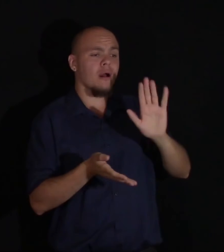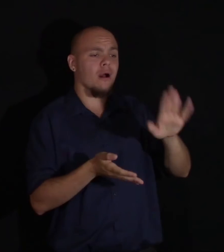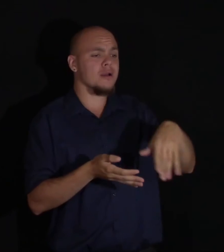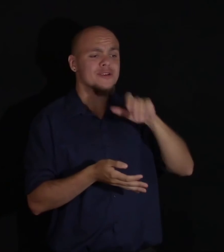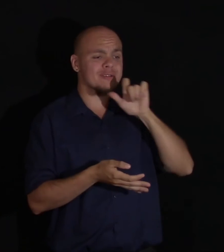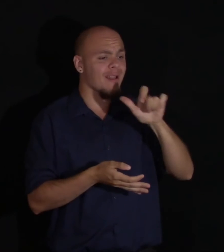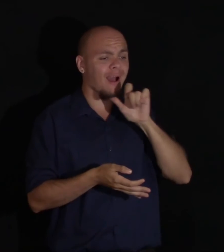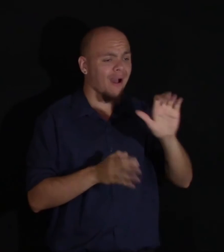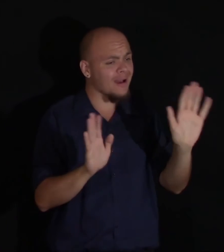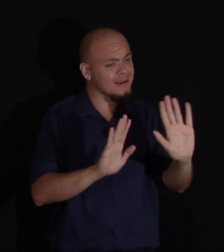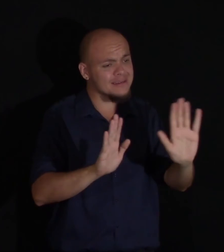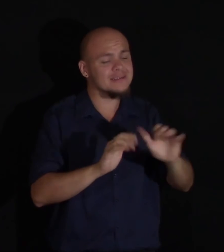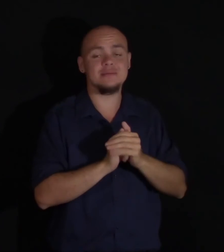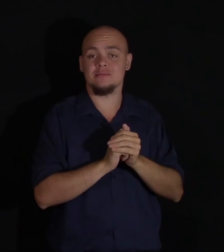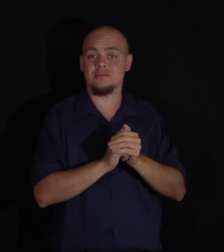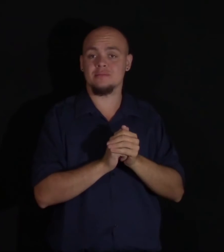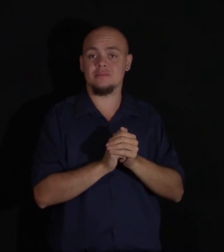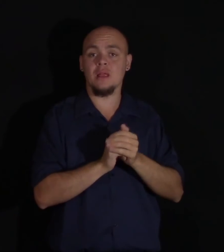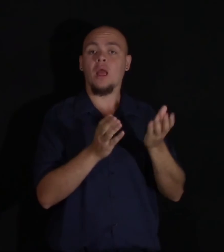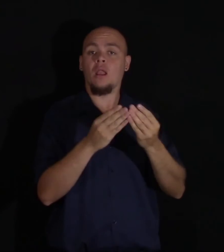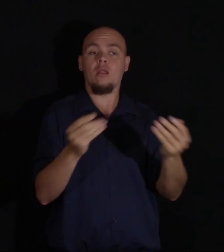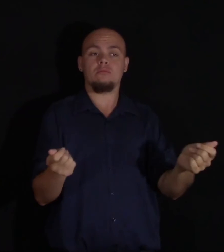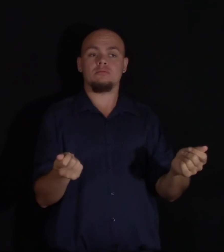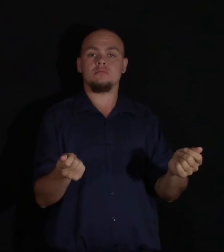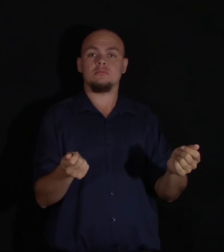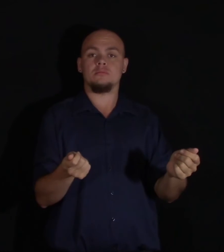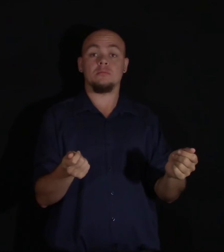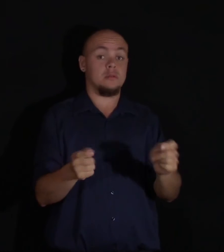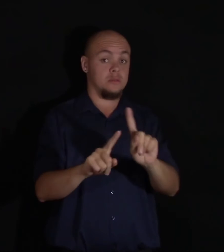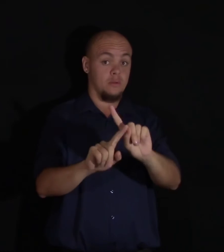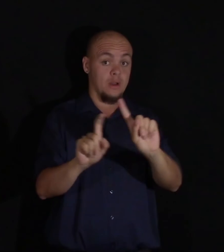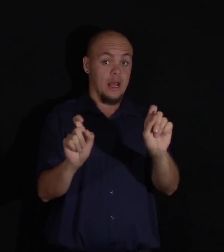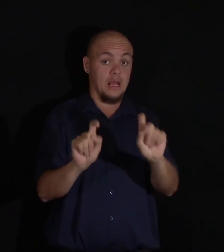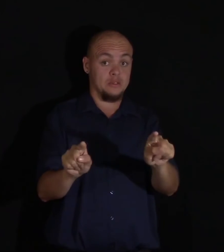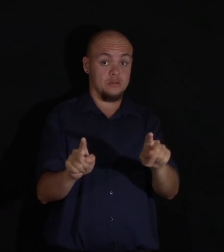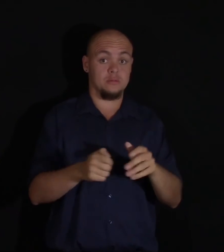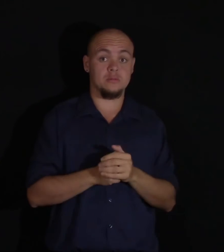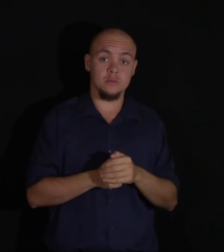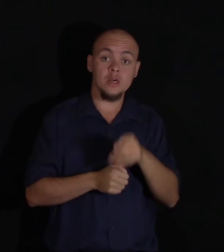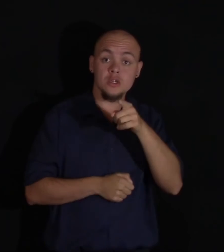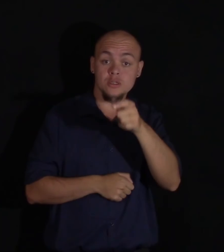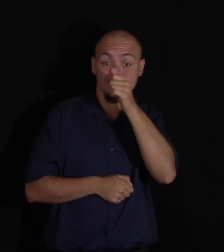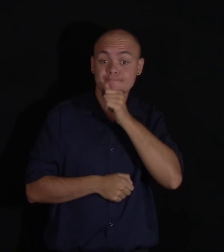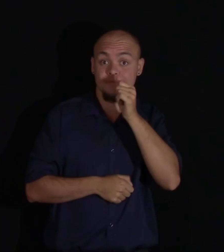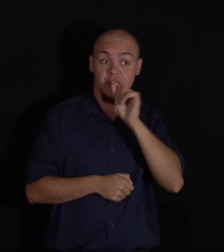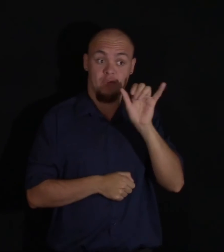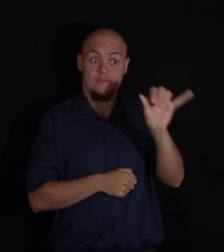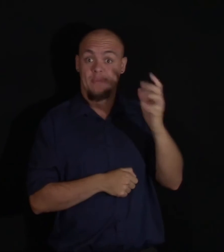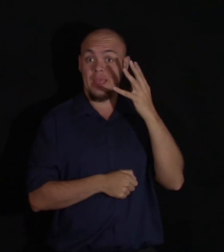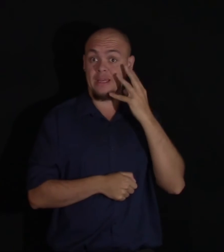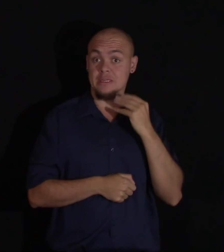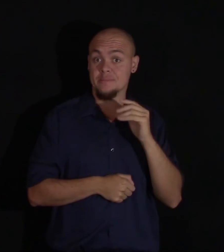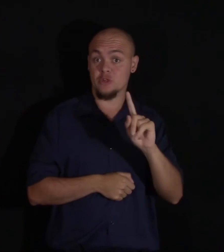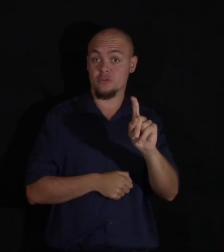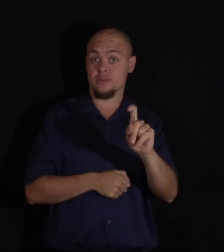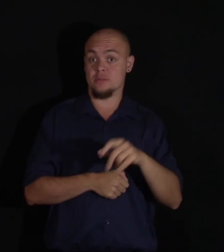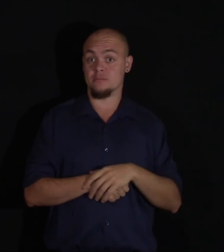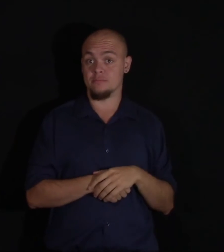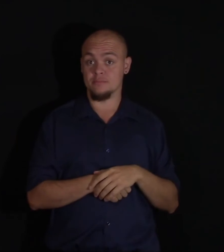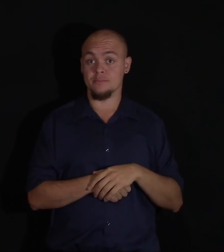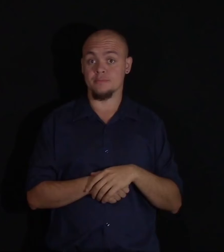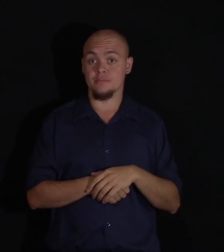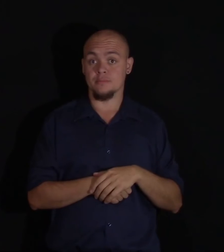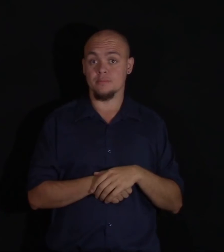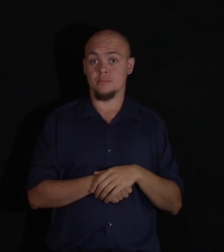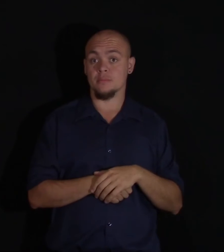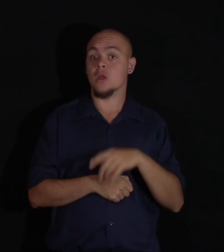imposter. So let me ask all of you a question. Do you suffer from imposter syndrome? Do